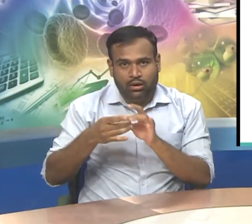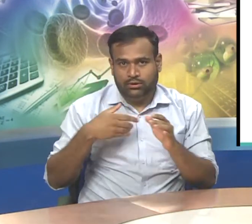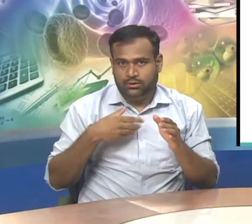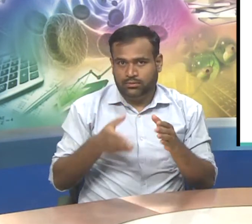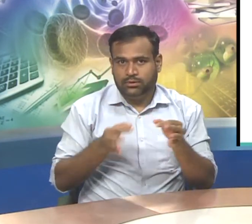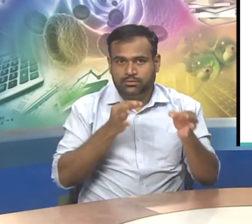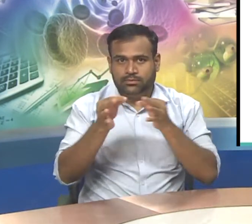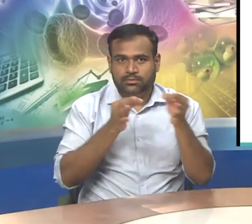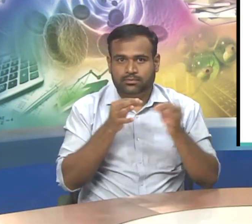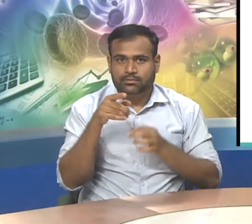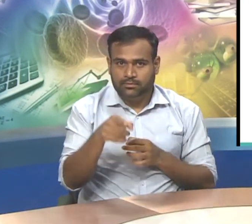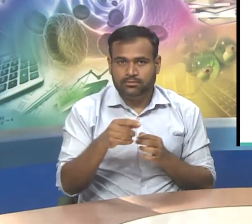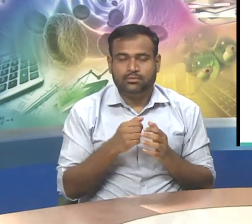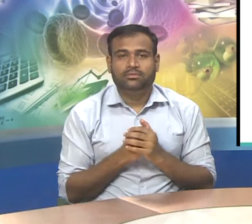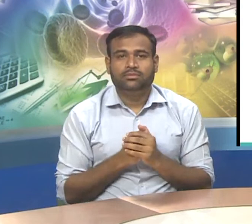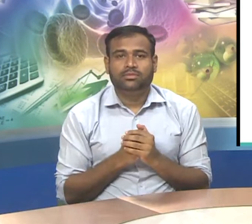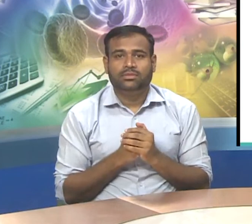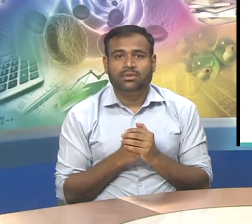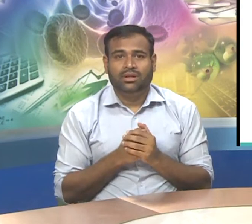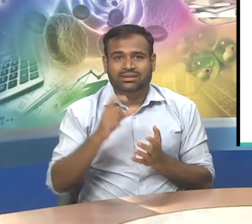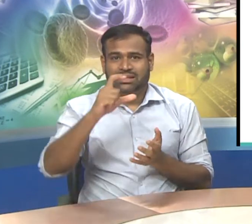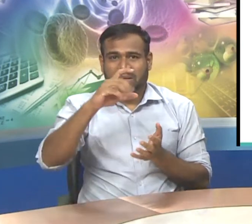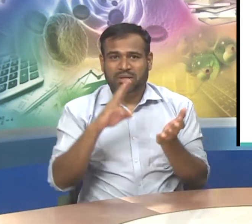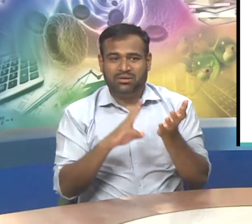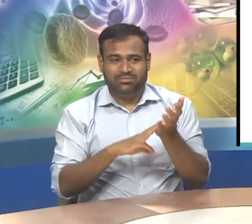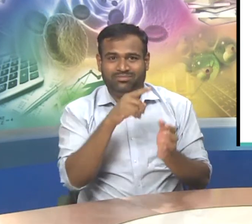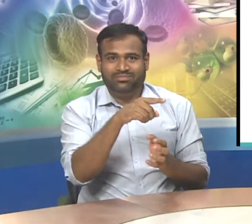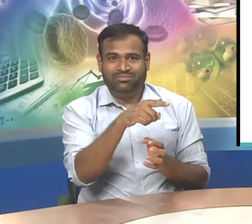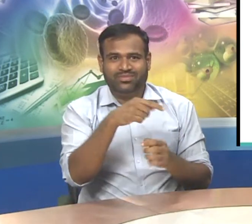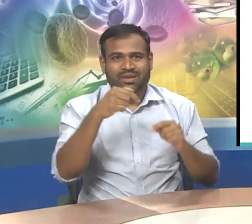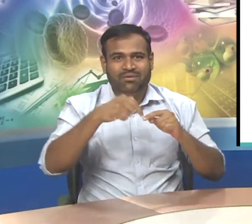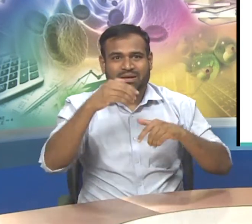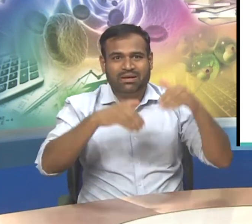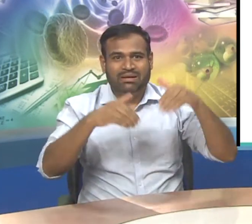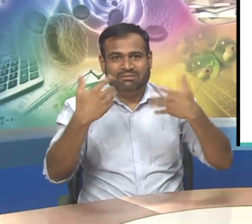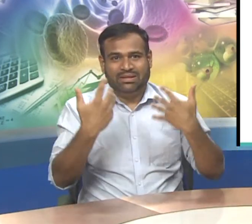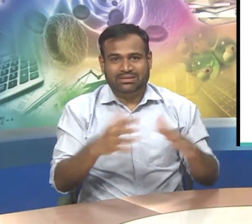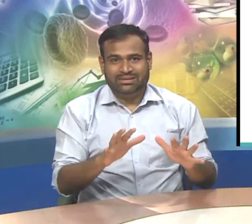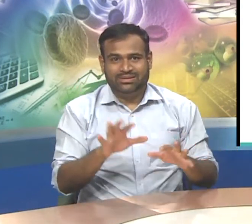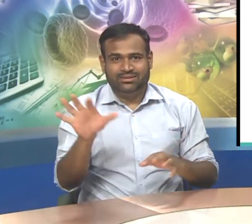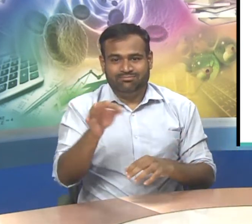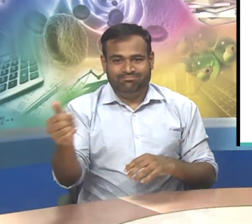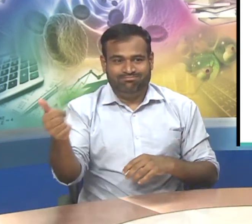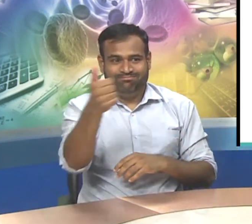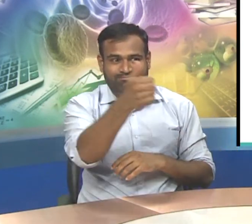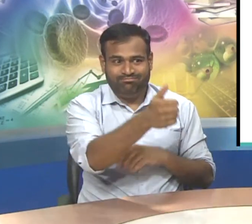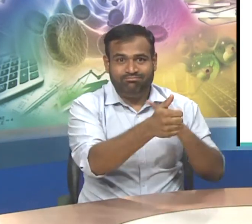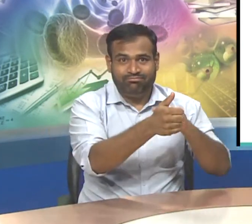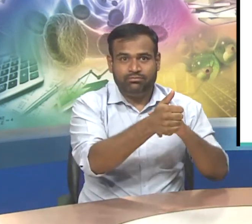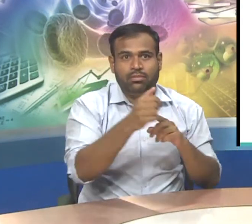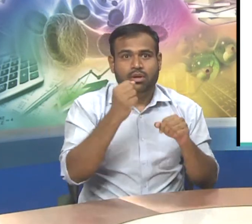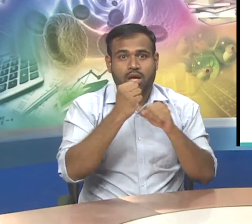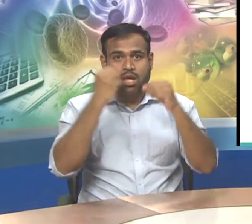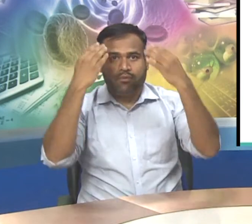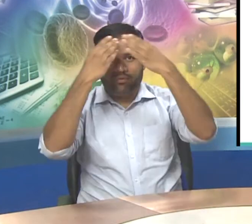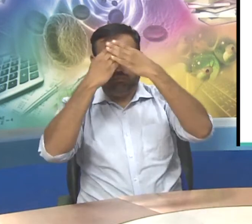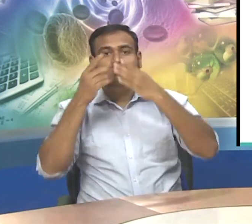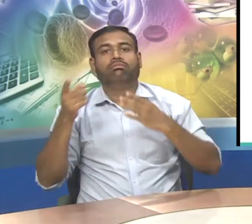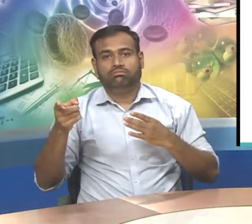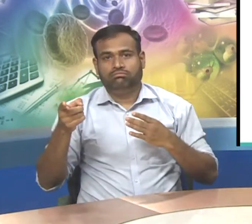We understood about the union and the governor, union government and the state government. We also understood about